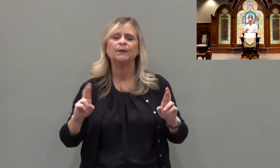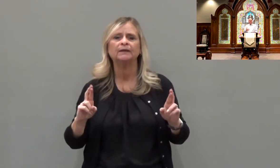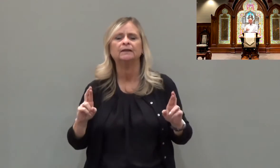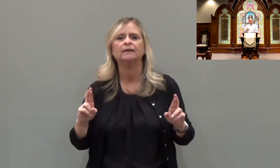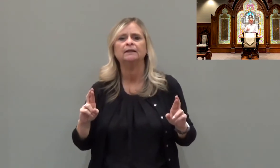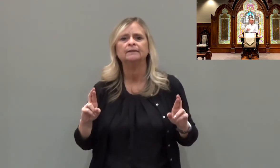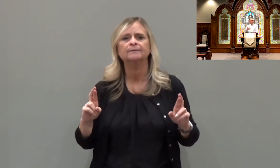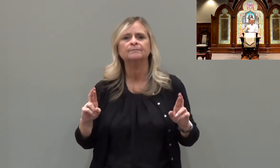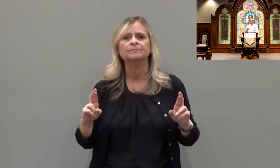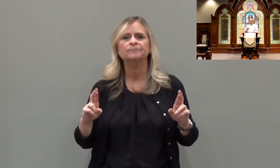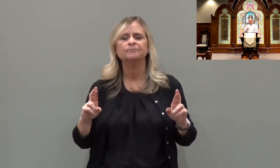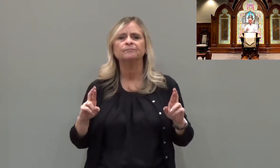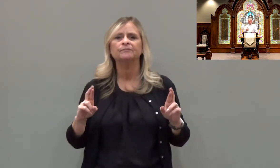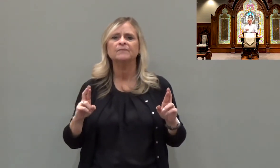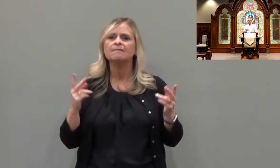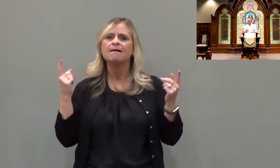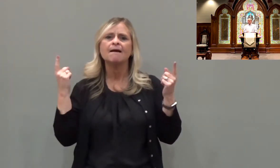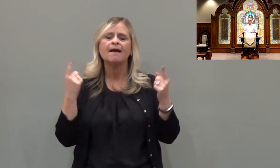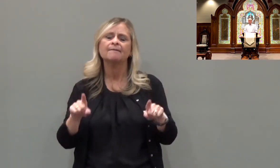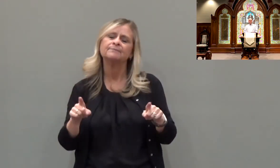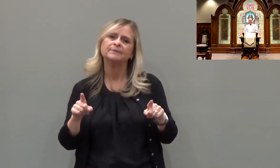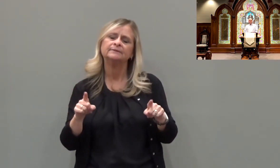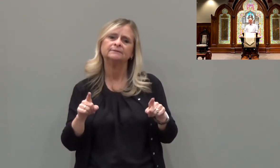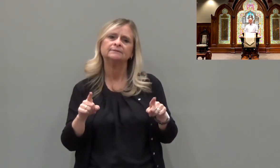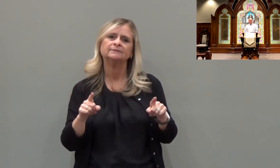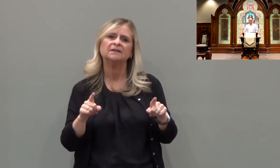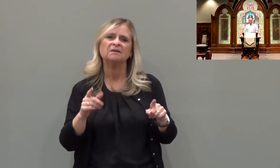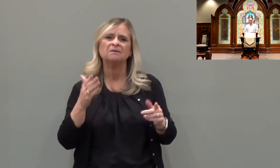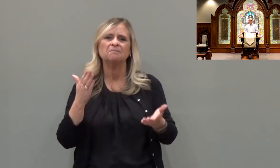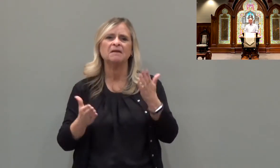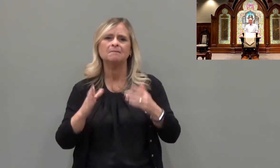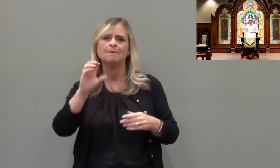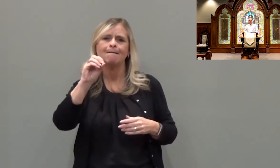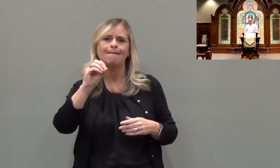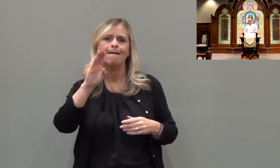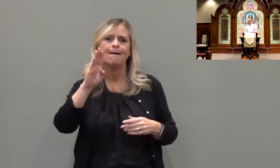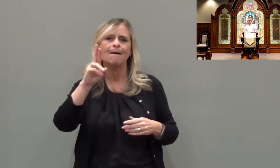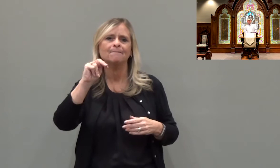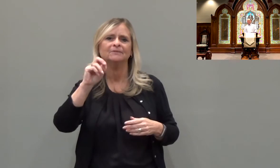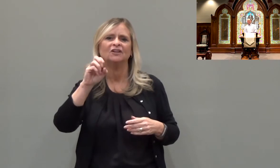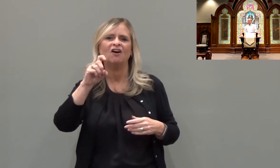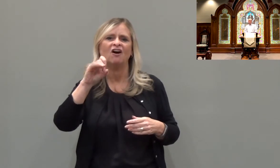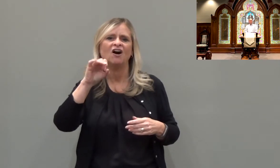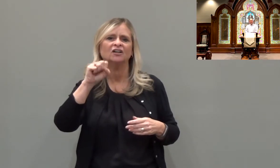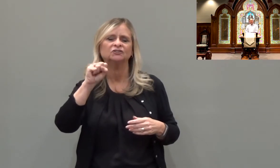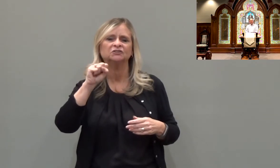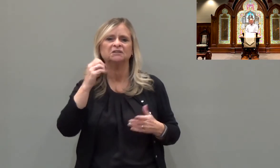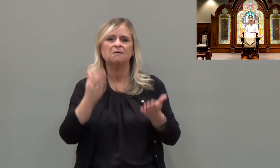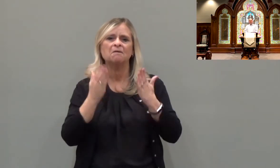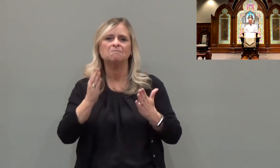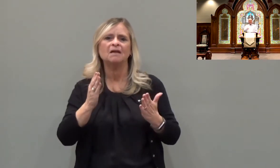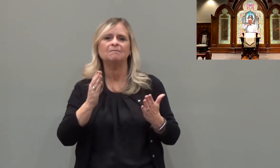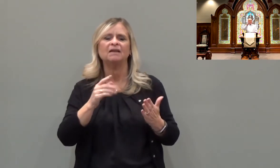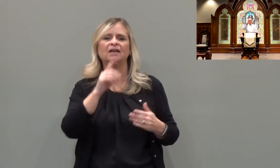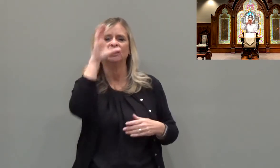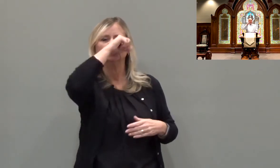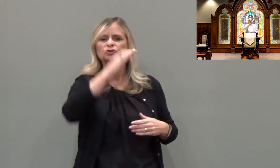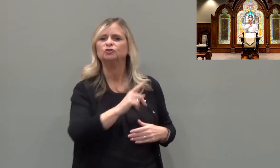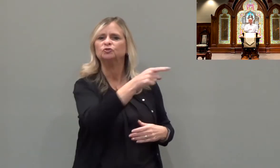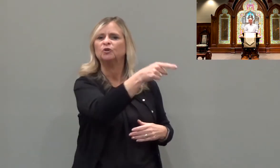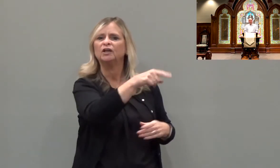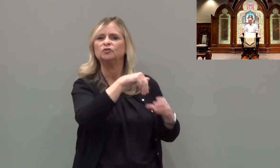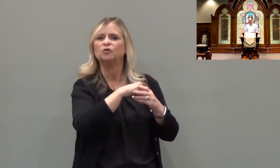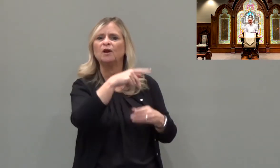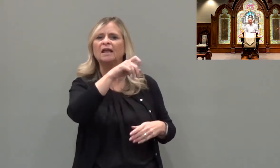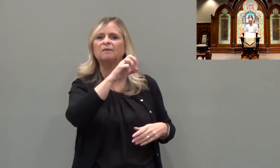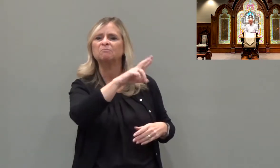is carried out in a way that I would consider to be obnoxious. Walking up to a stranger in the park and saying, "Did you know